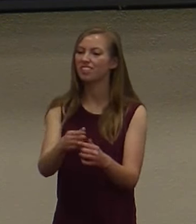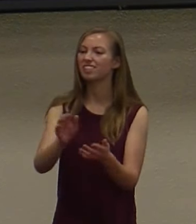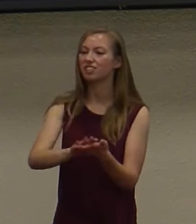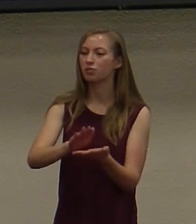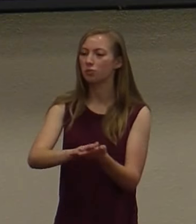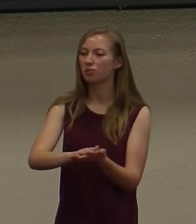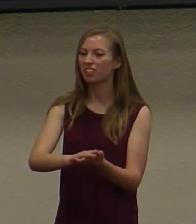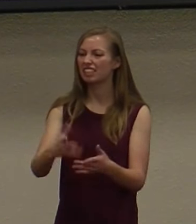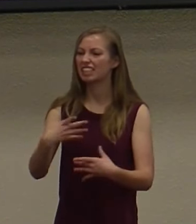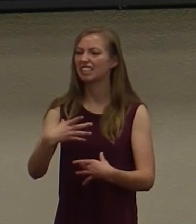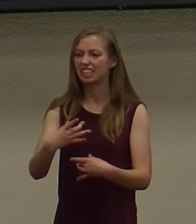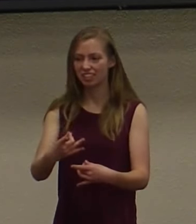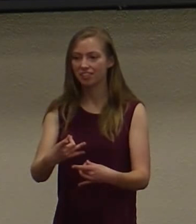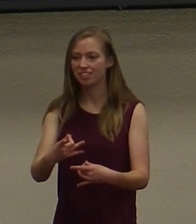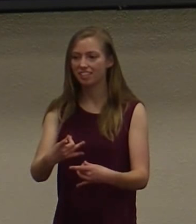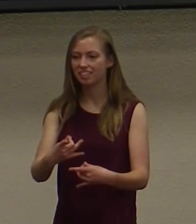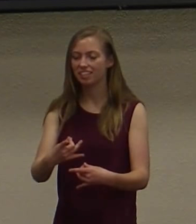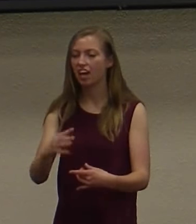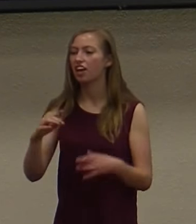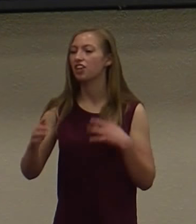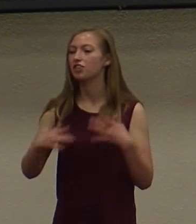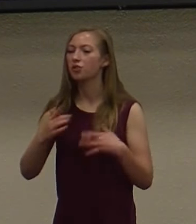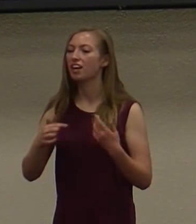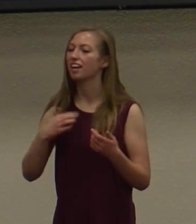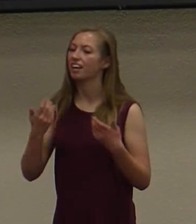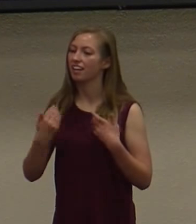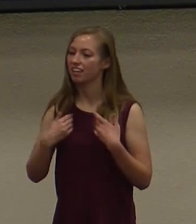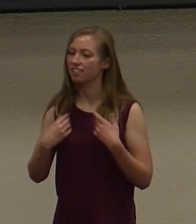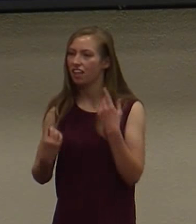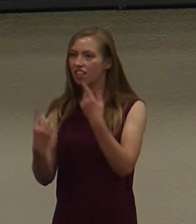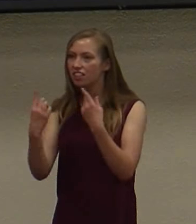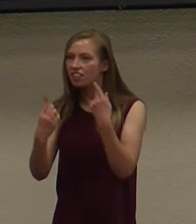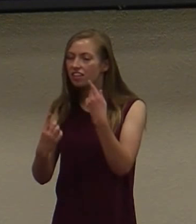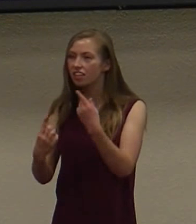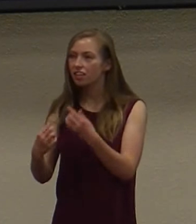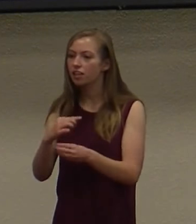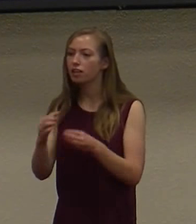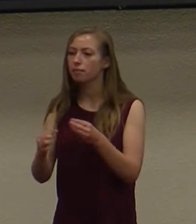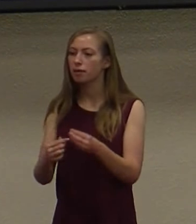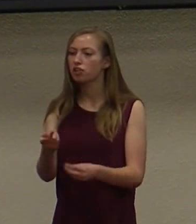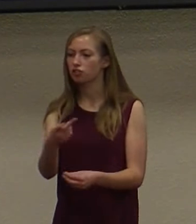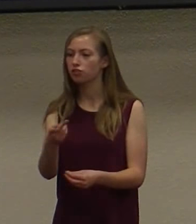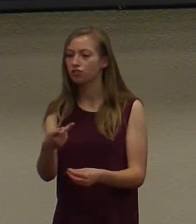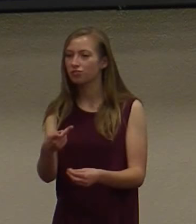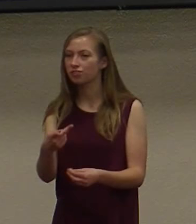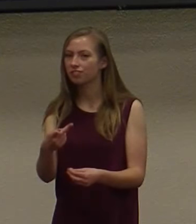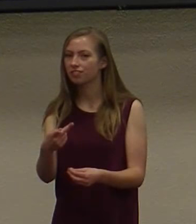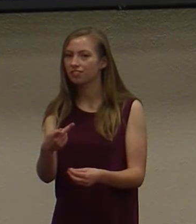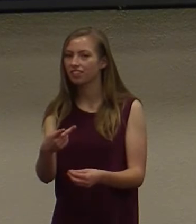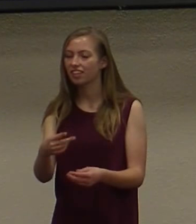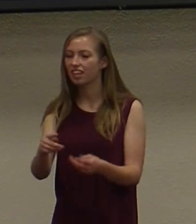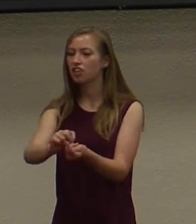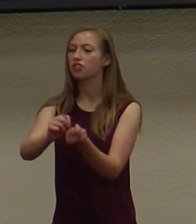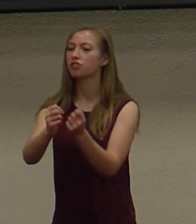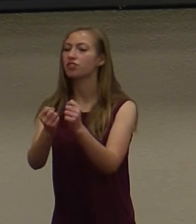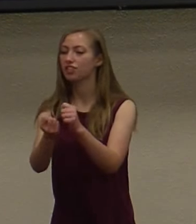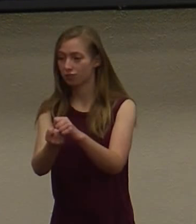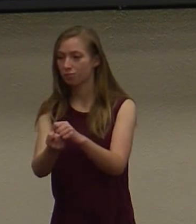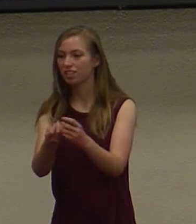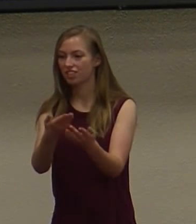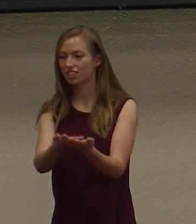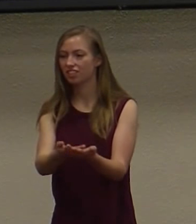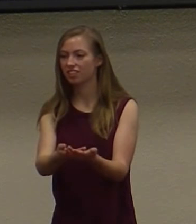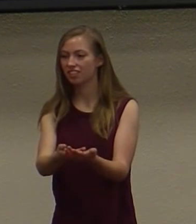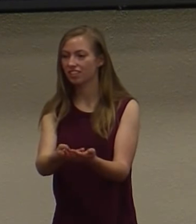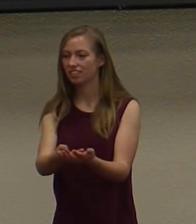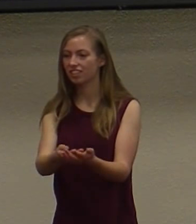of the joys that I have in thinking back about Hong An and Huang as they were at school was the transformation that took place from the